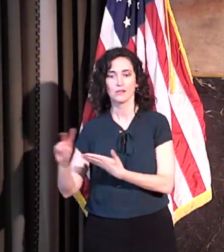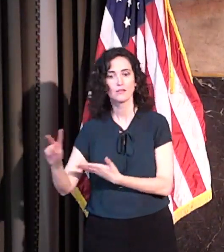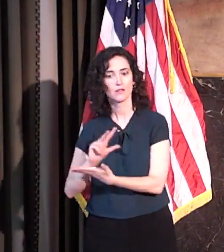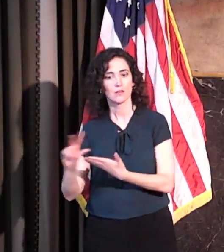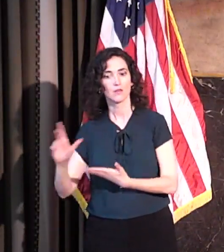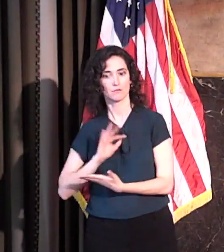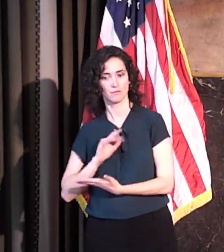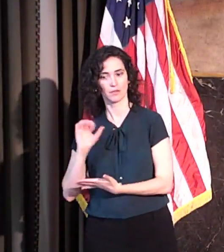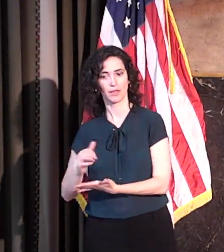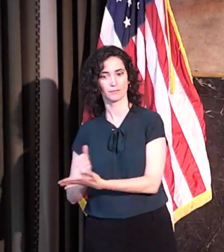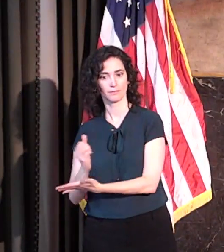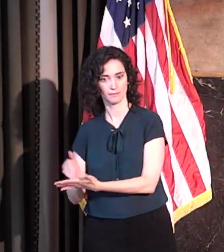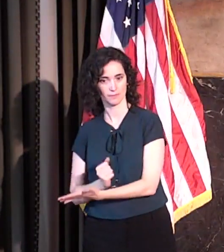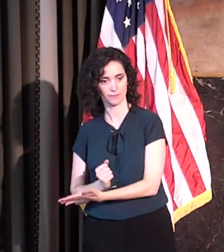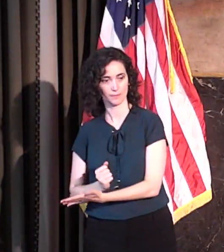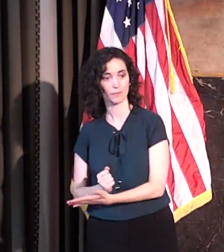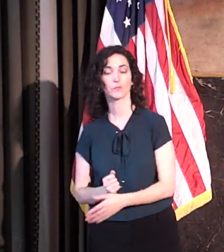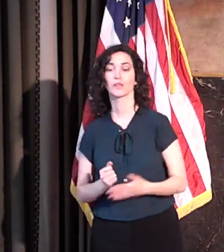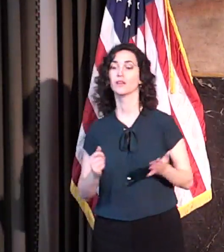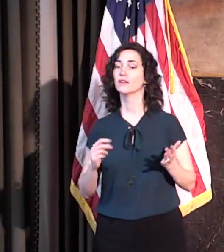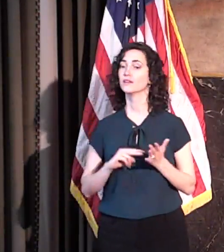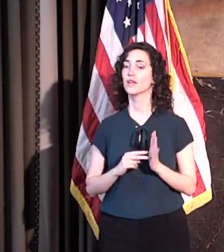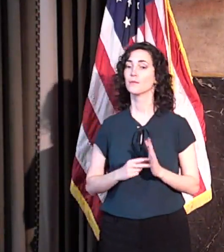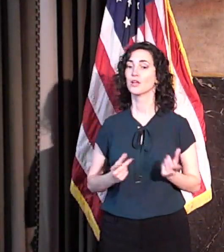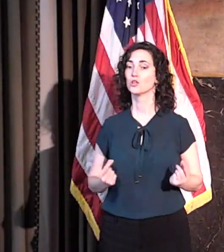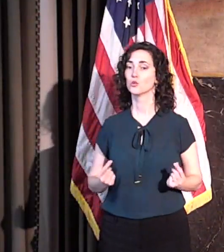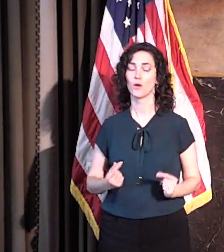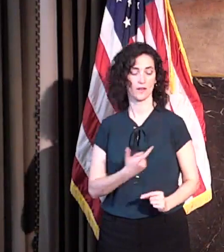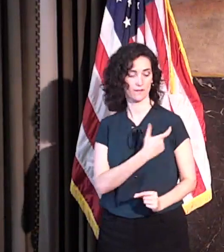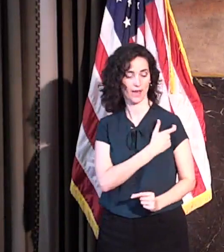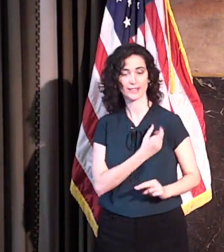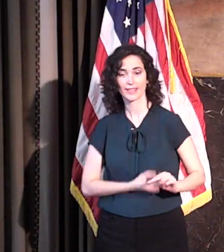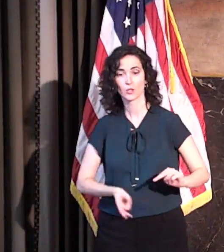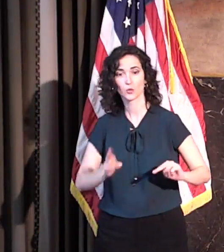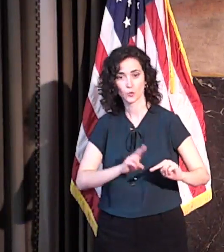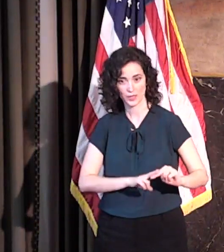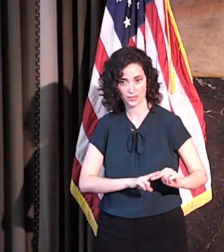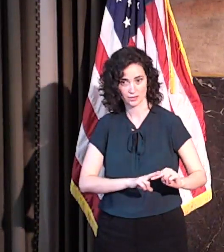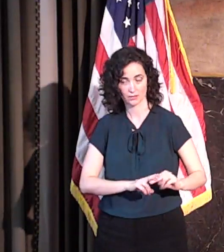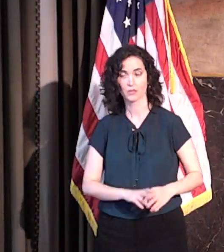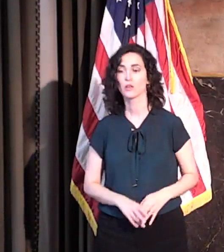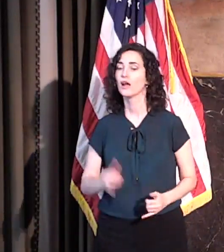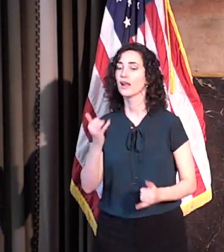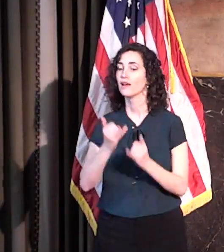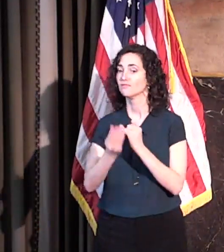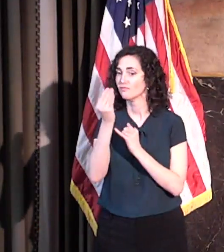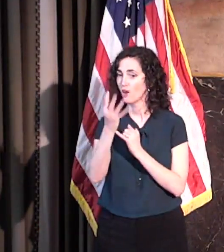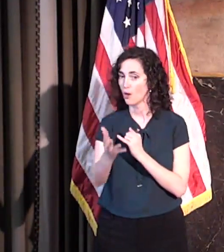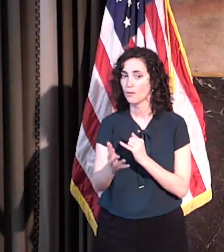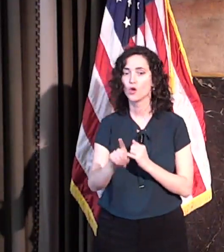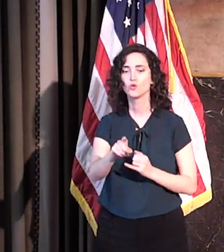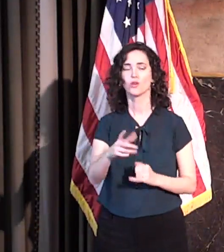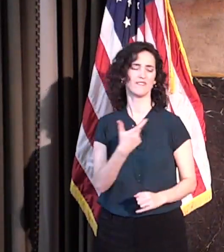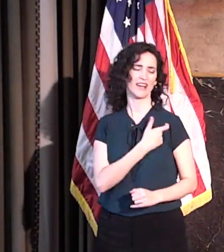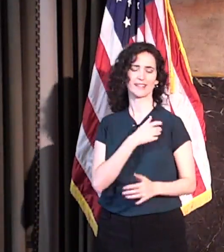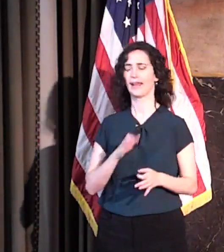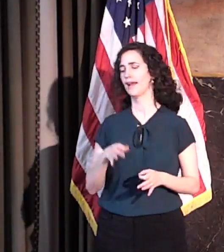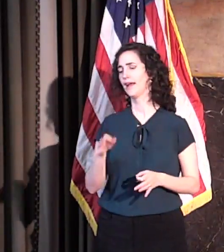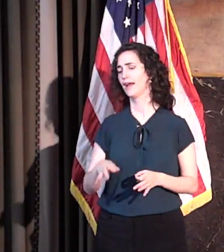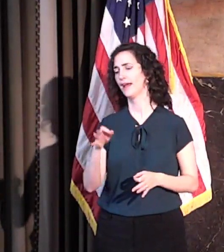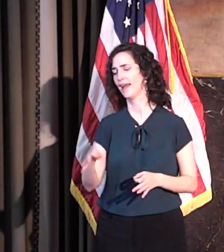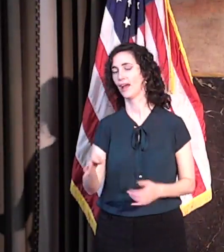capitalize on that, and that means increasing vaccination. Well, I'll leave you with this. Don't wait until you get